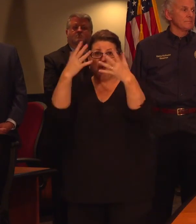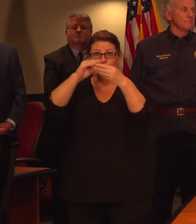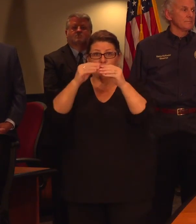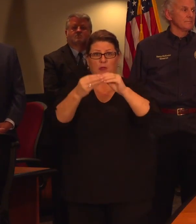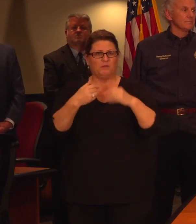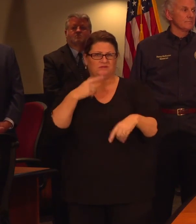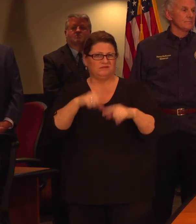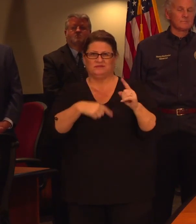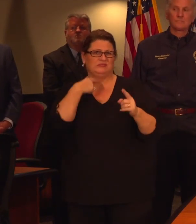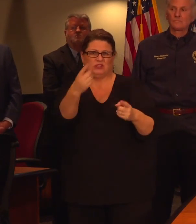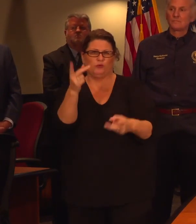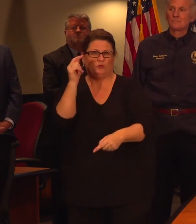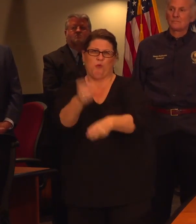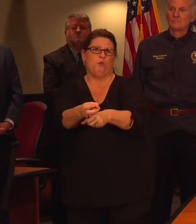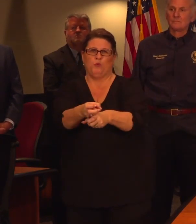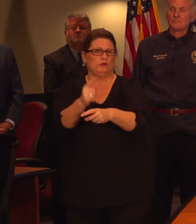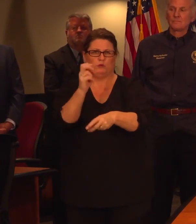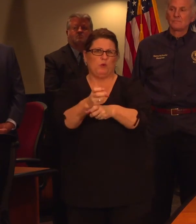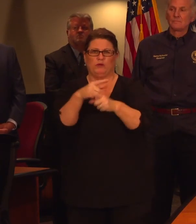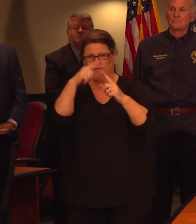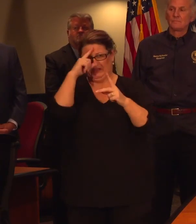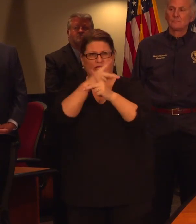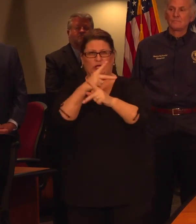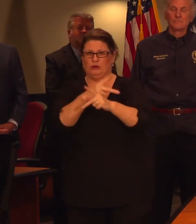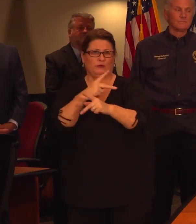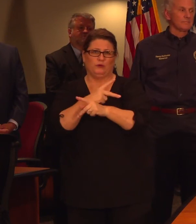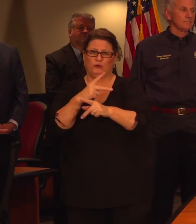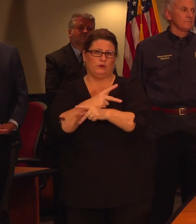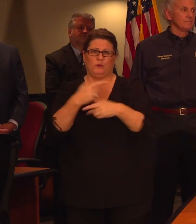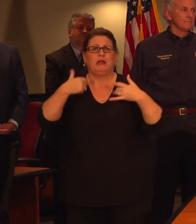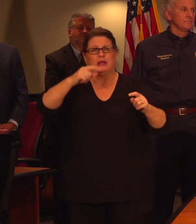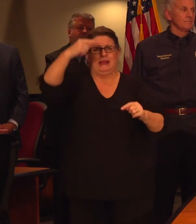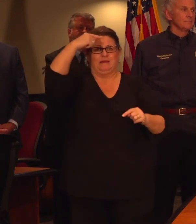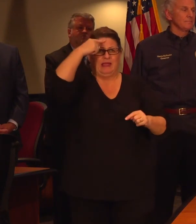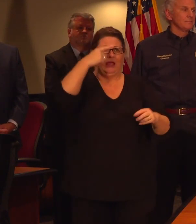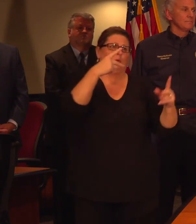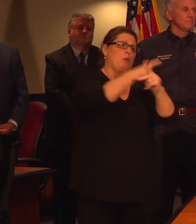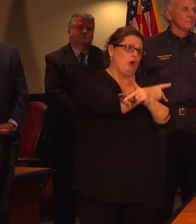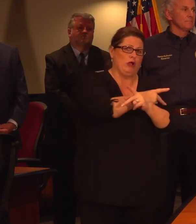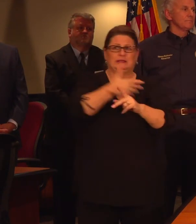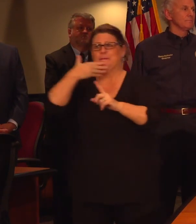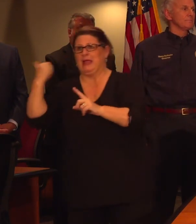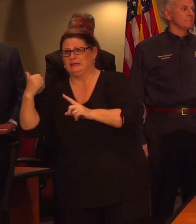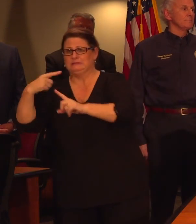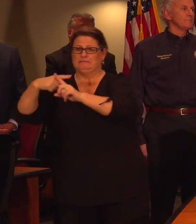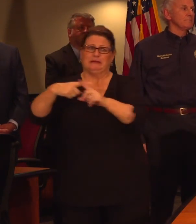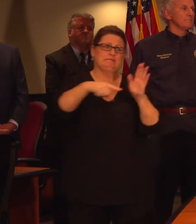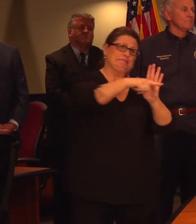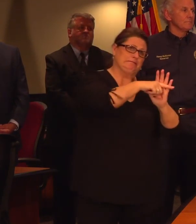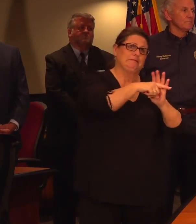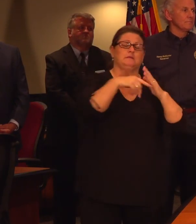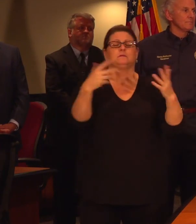on a range where there's a worst case scenario and a best case scenario. And as General McCarty has already